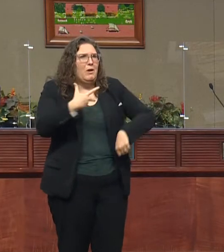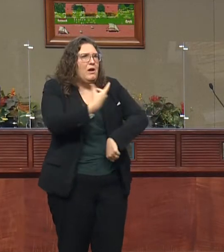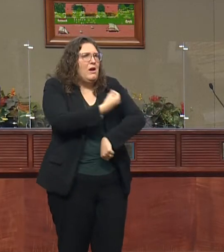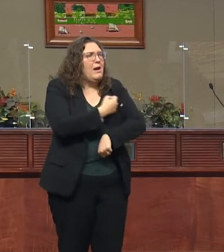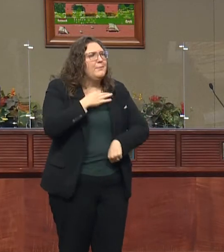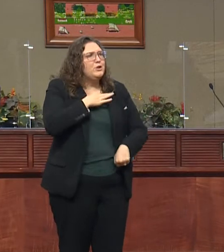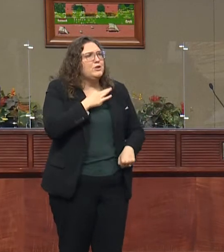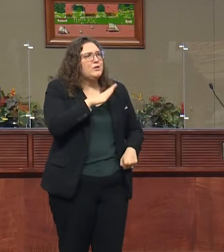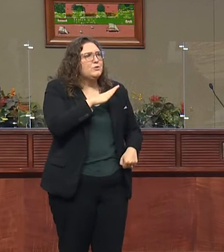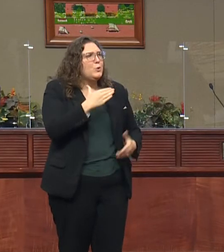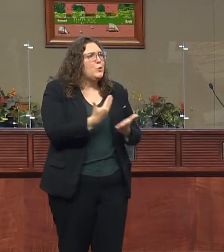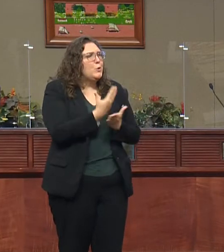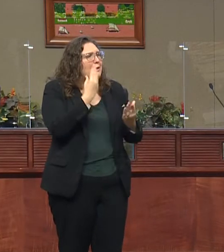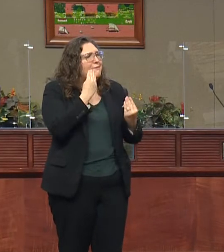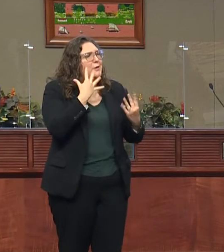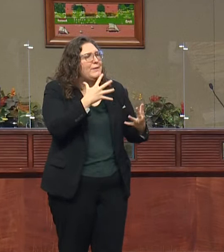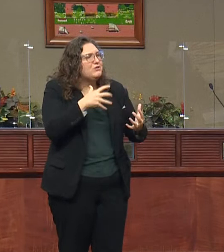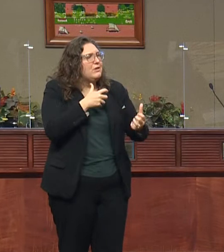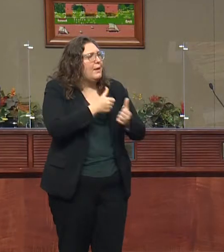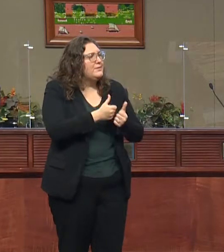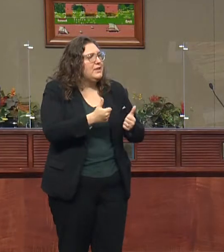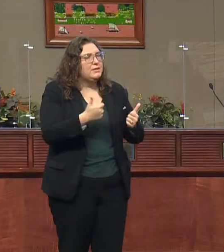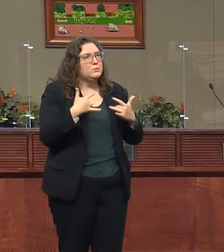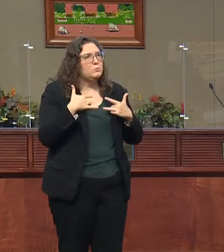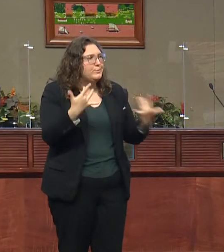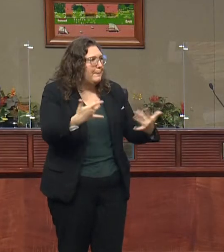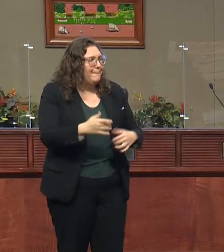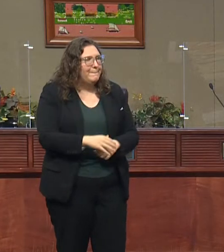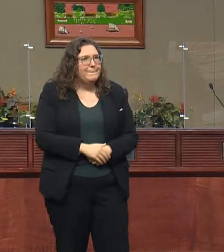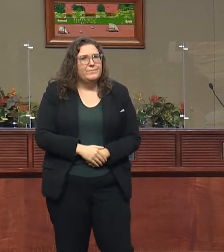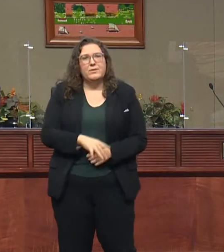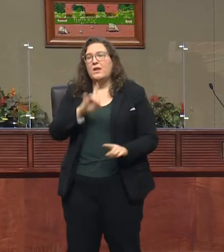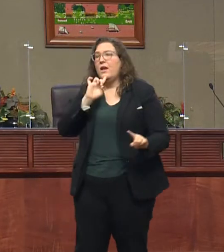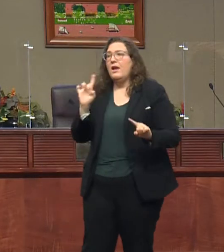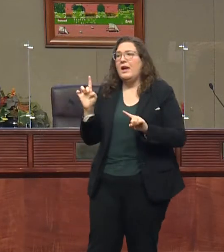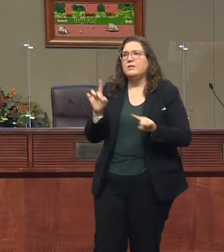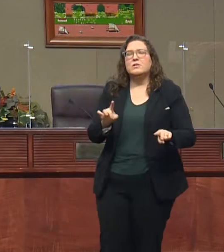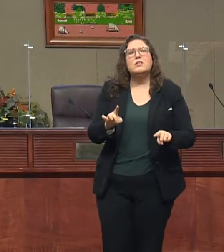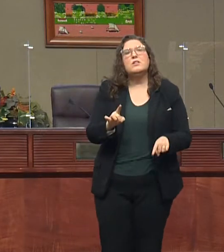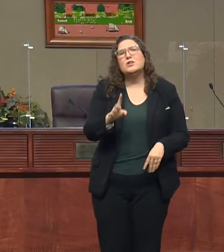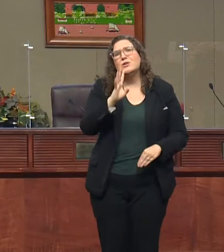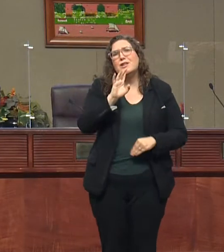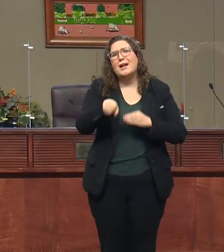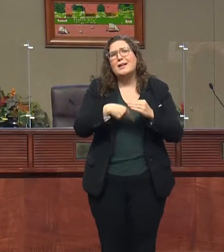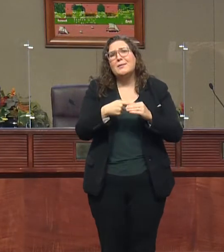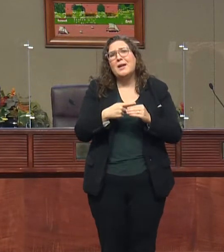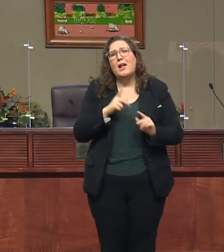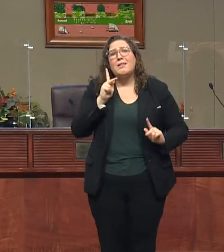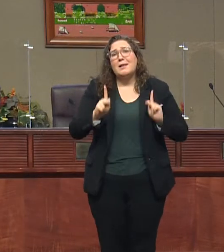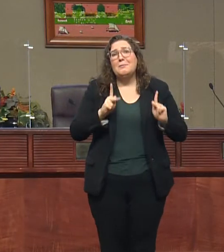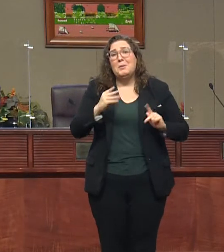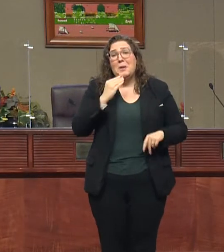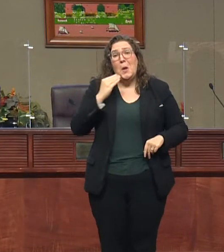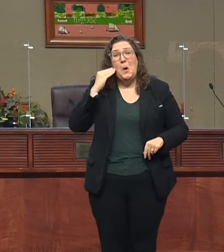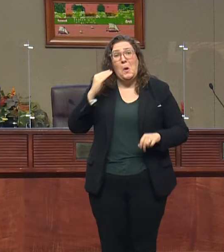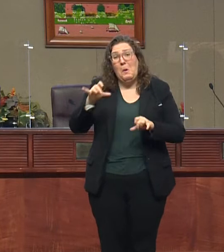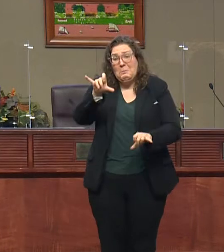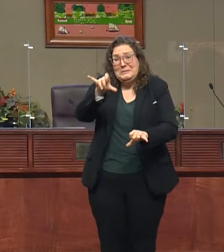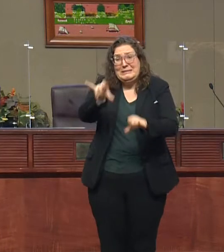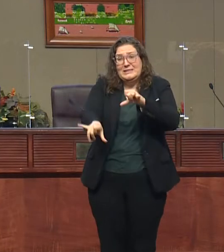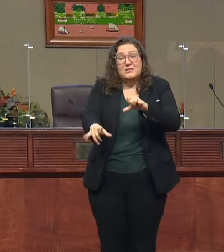that? If I understood the question, it is regarding those who may be homebound and what is outreach to